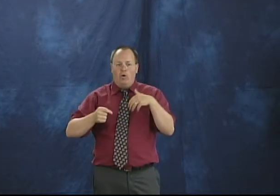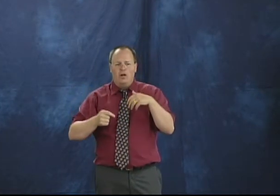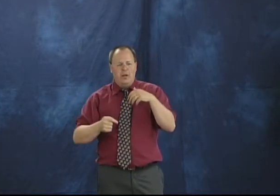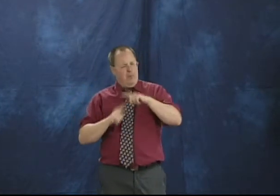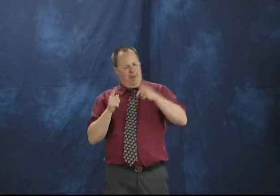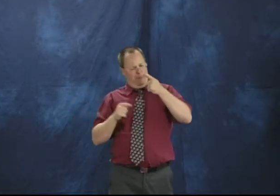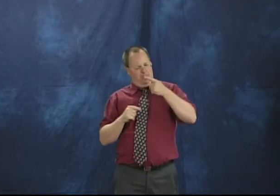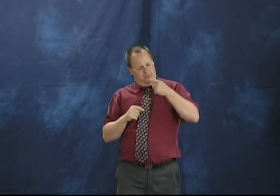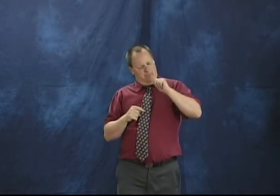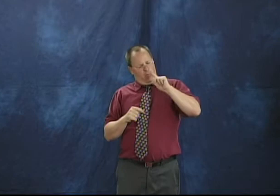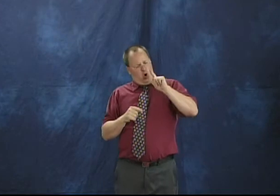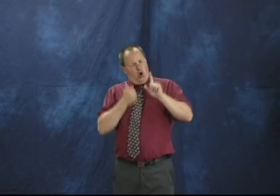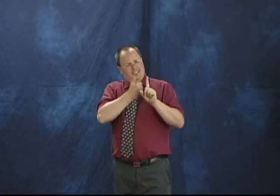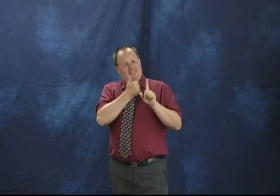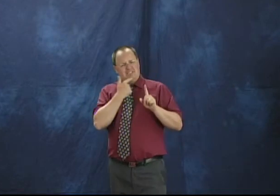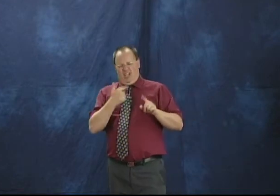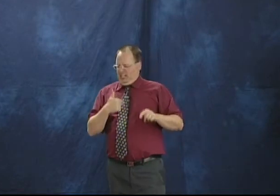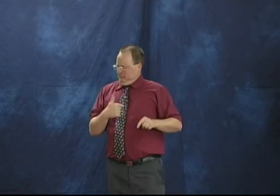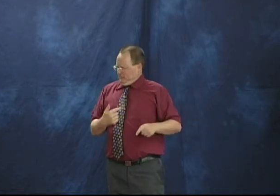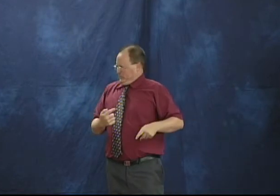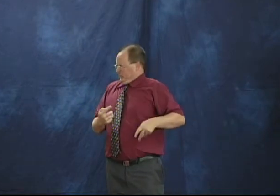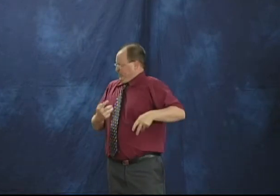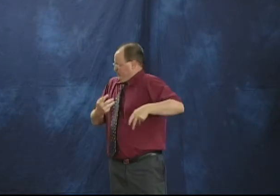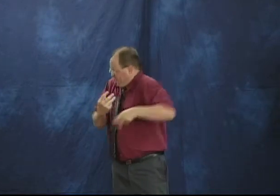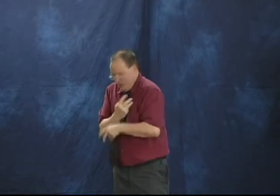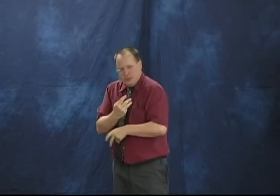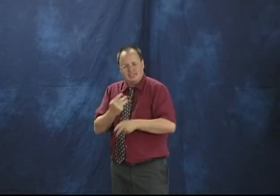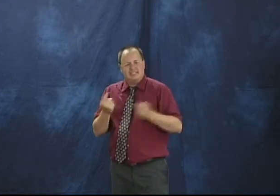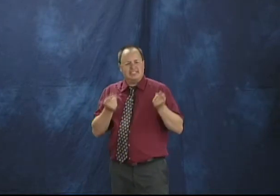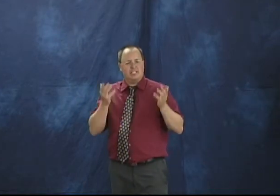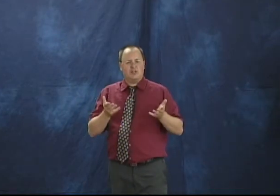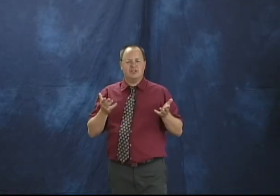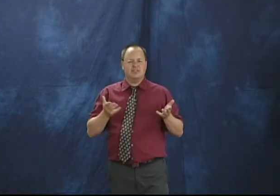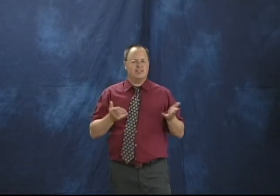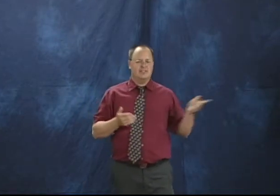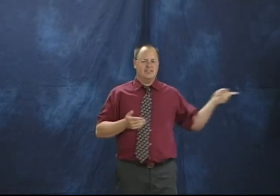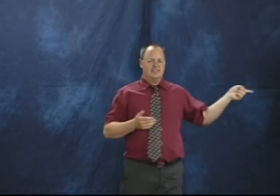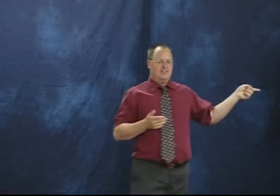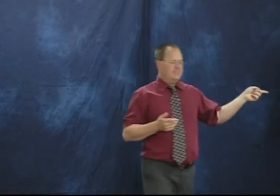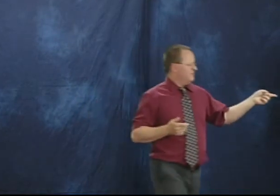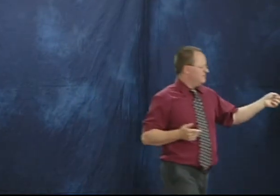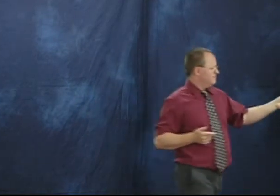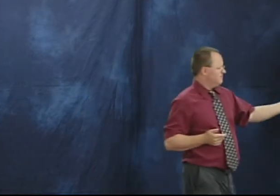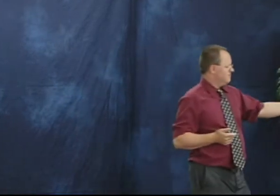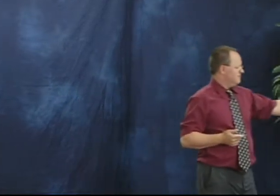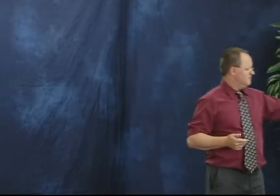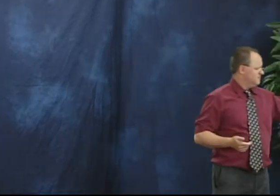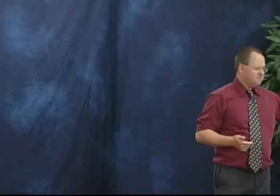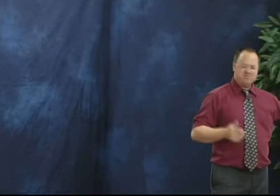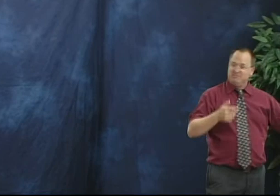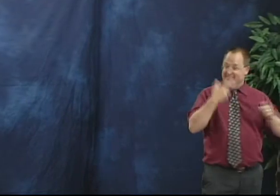Remember when Paul confronted Peter for his sin, and yet here is Paul saying that he's the worst